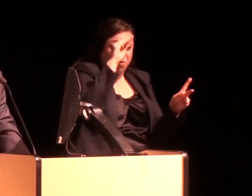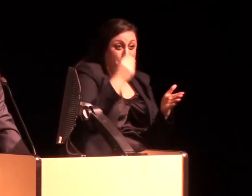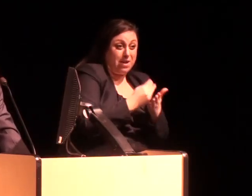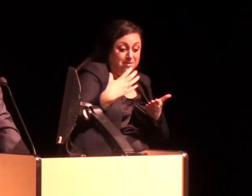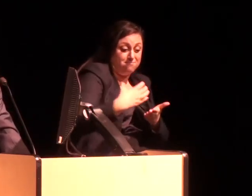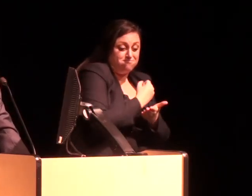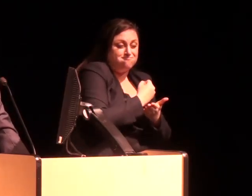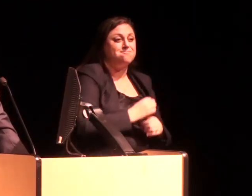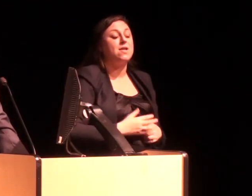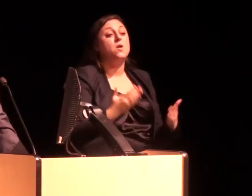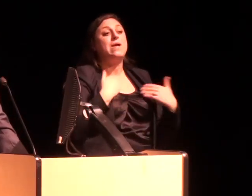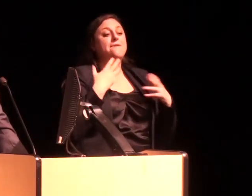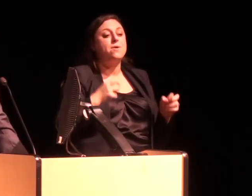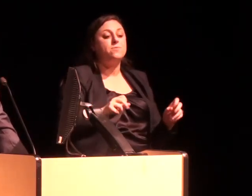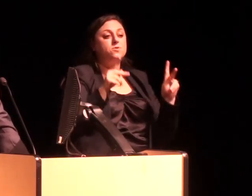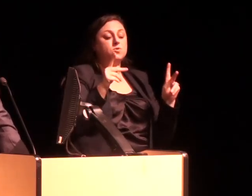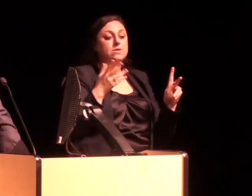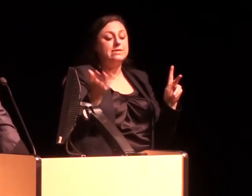opportunities